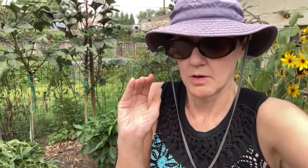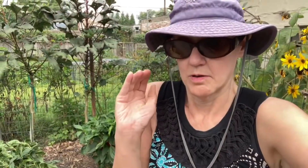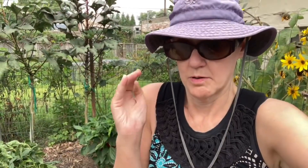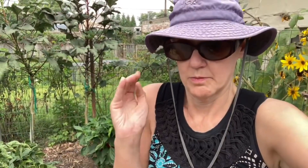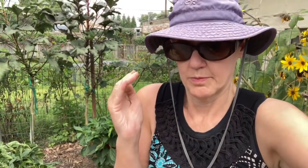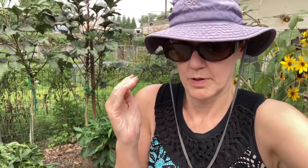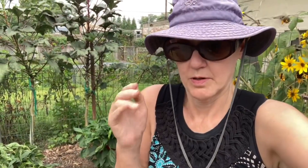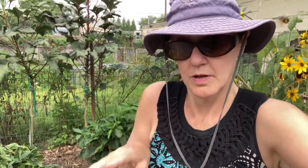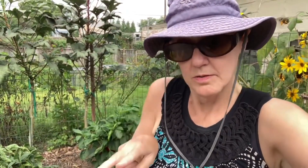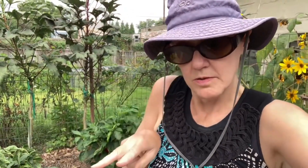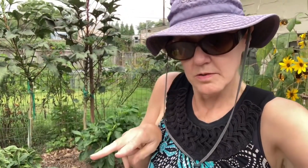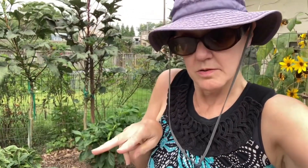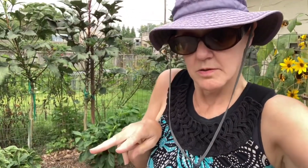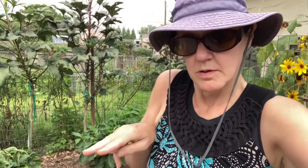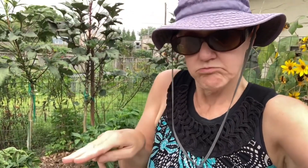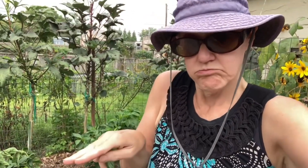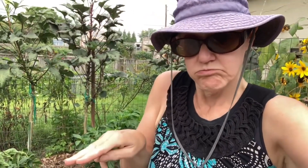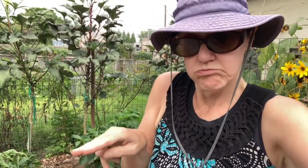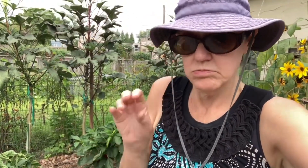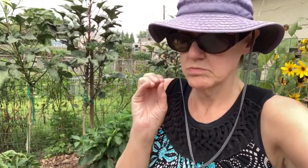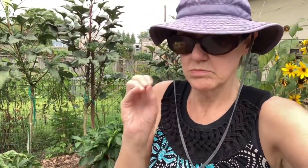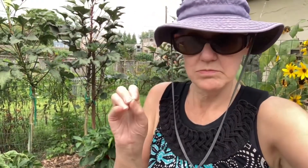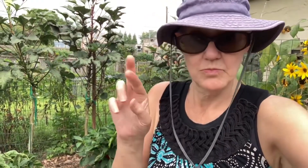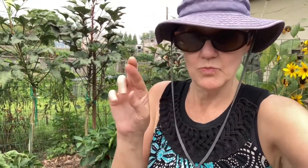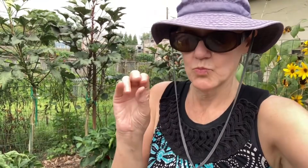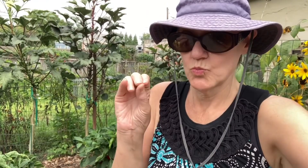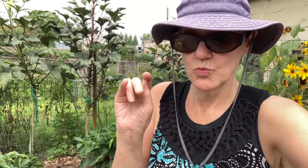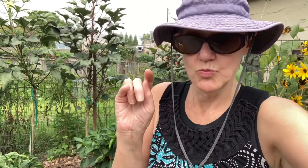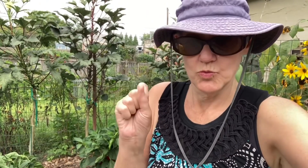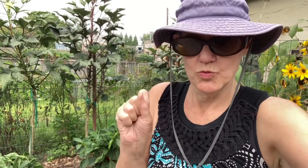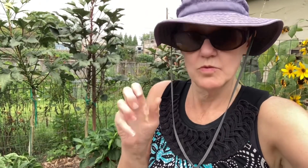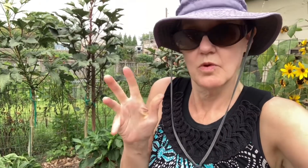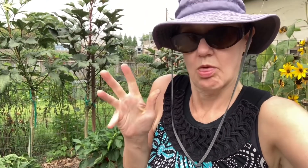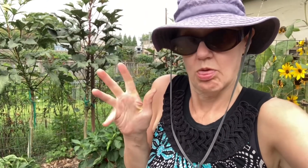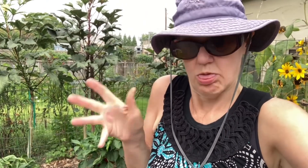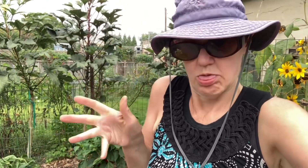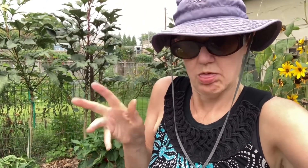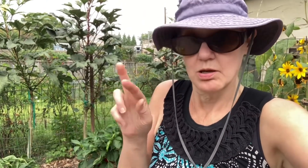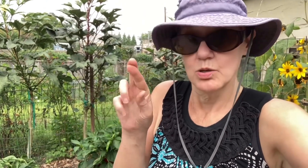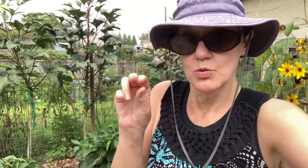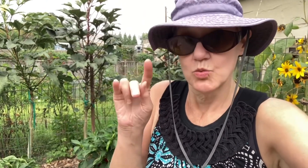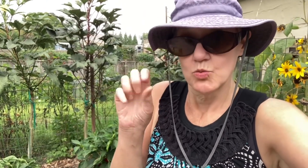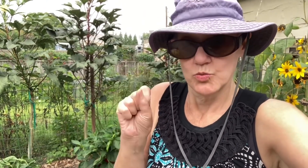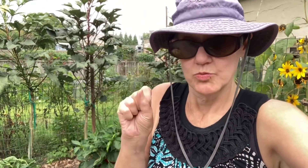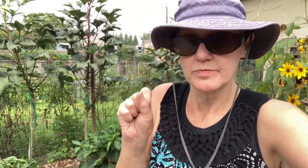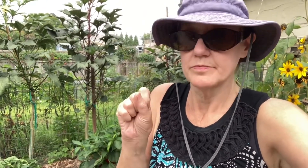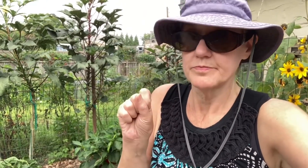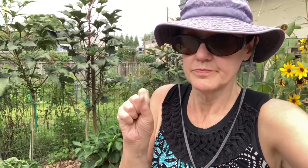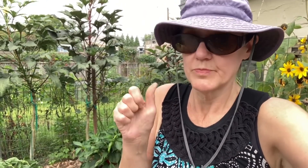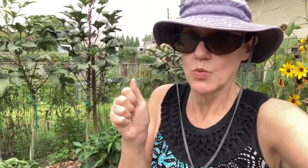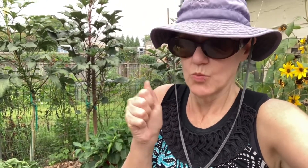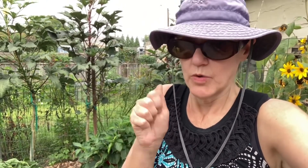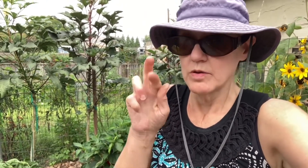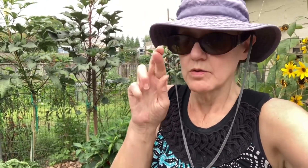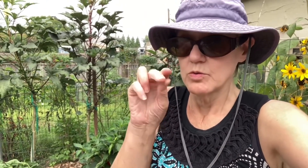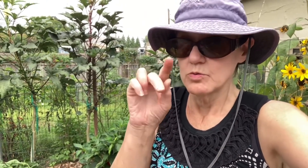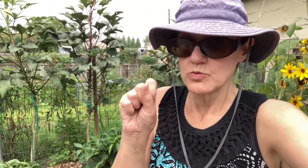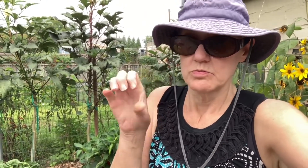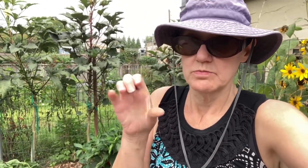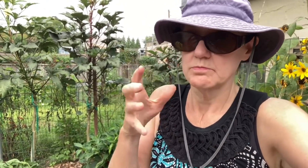Last year I experimented. I compared cutting the plant off and leaving the root in the ground and pulling it up with the roots